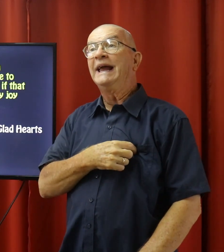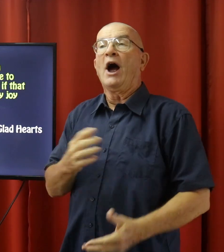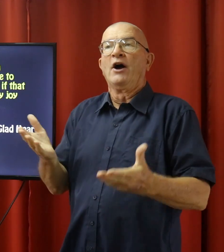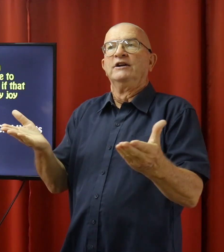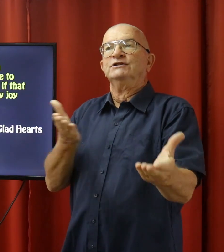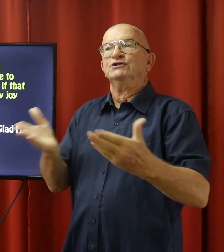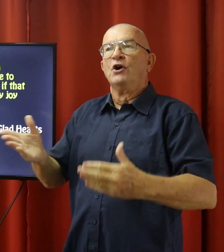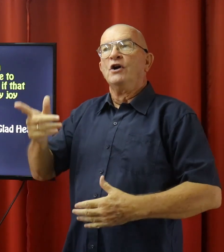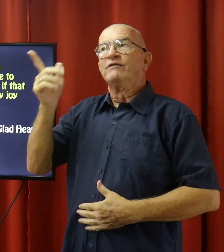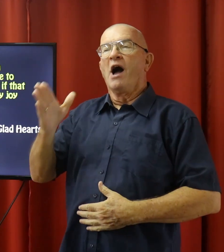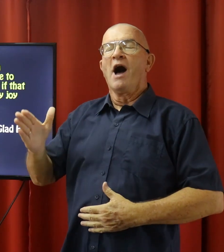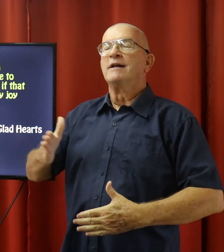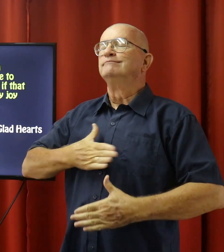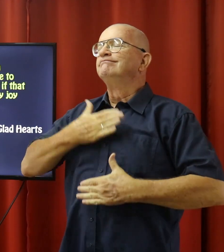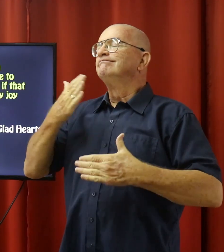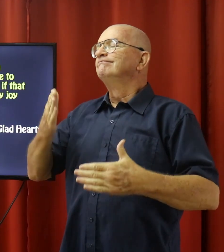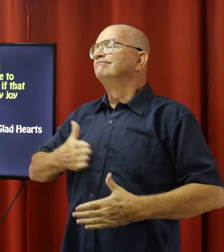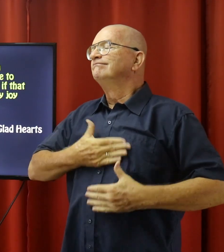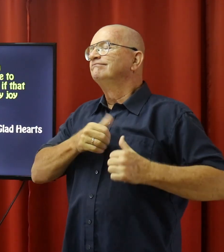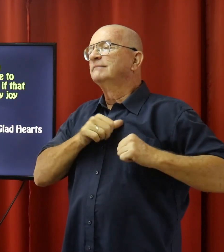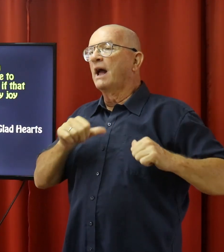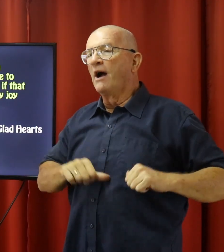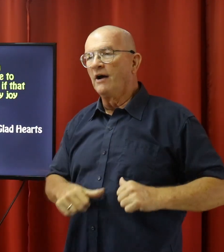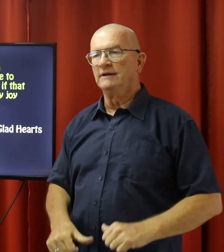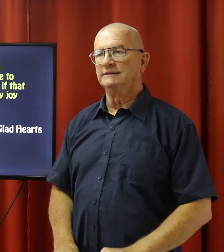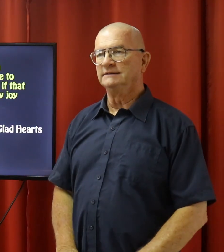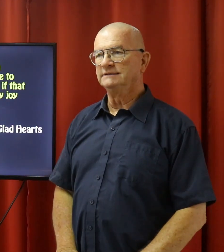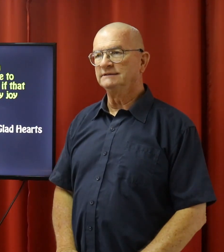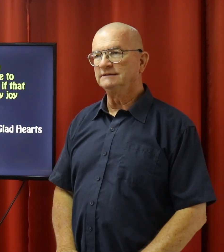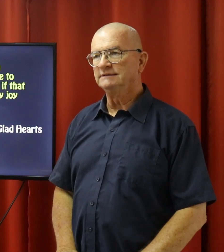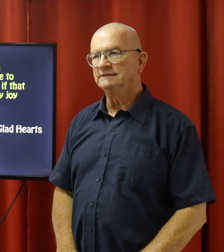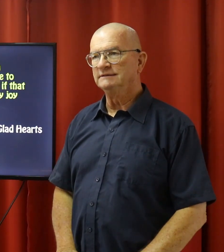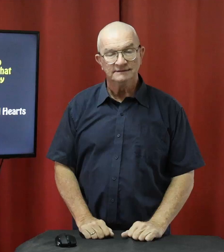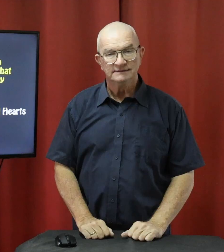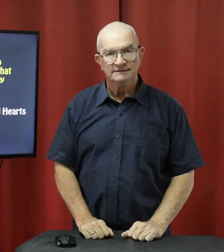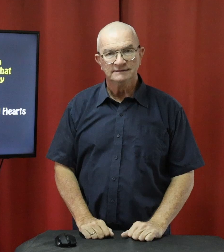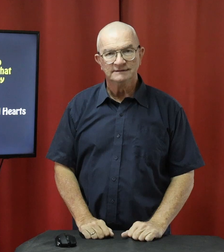So we serve God with glad hearts.